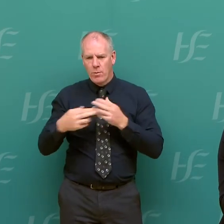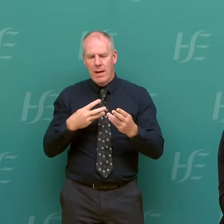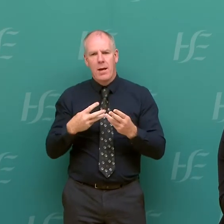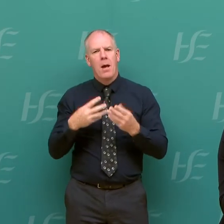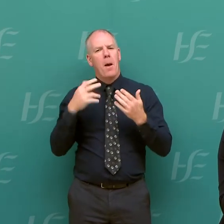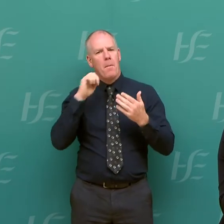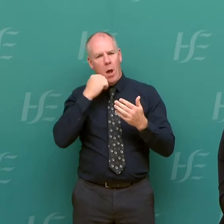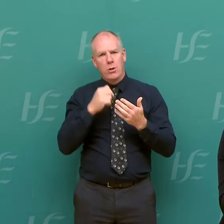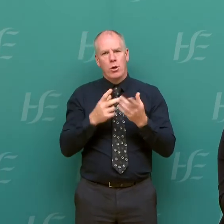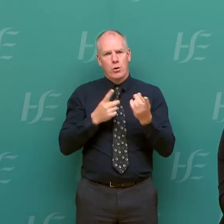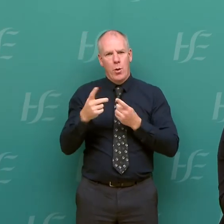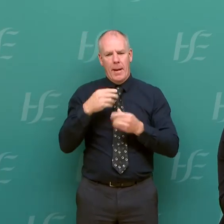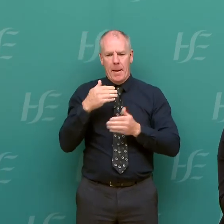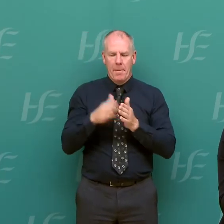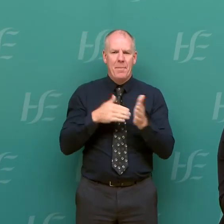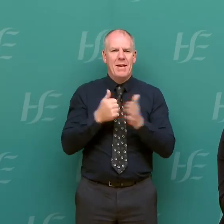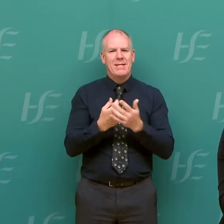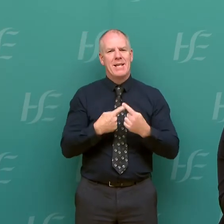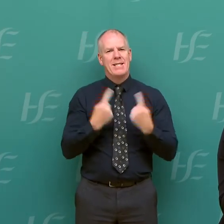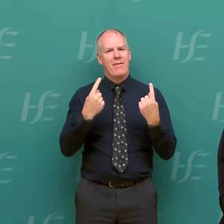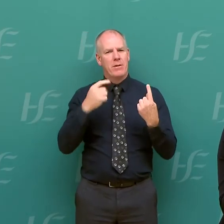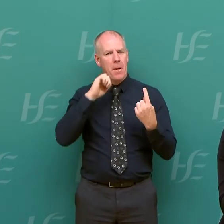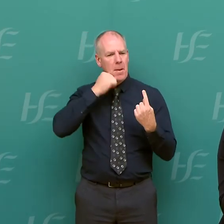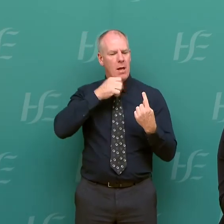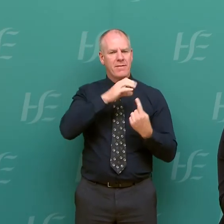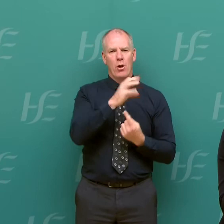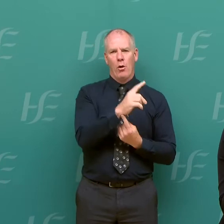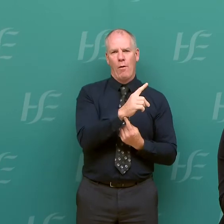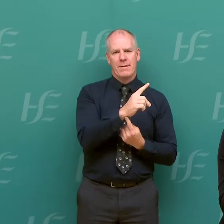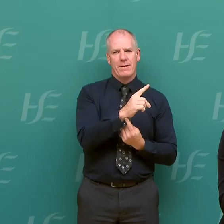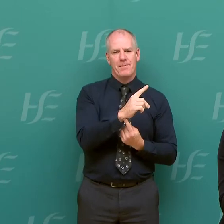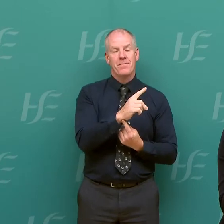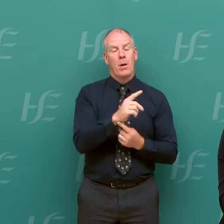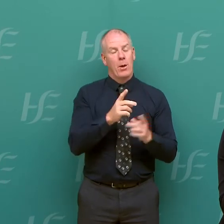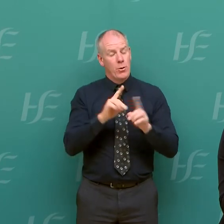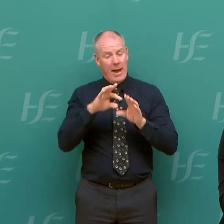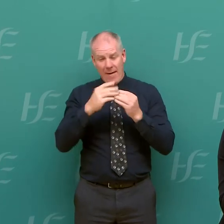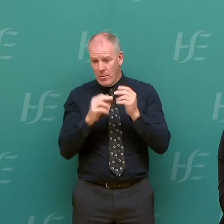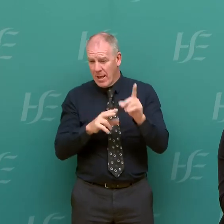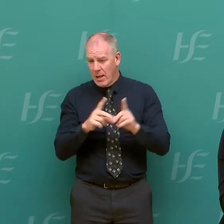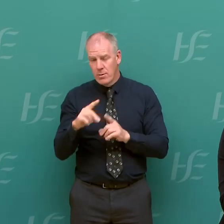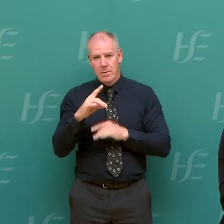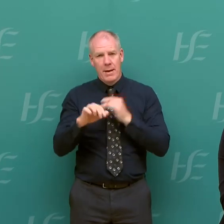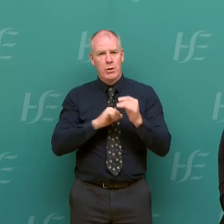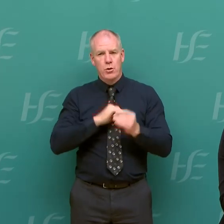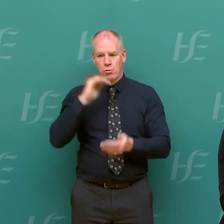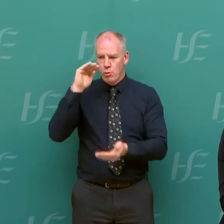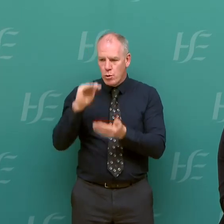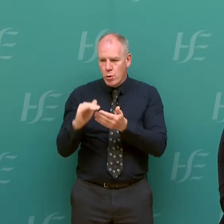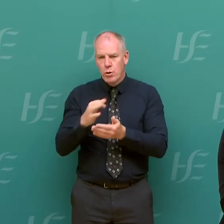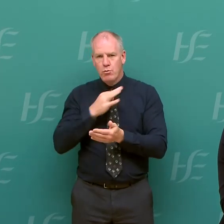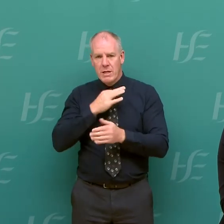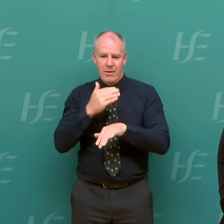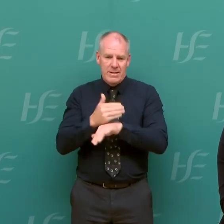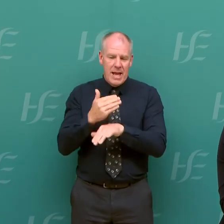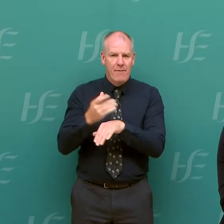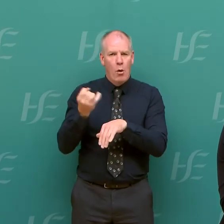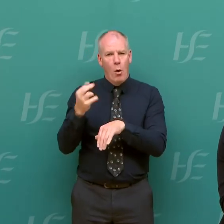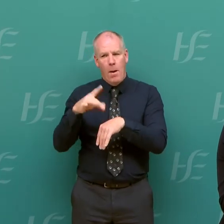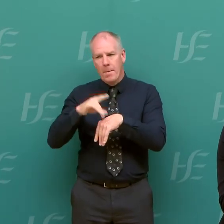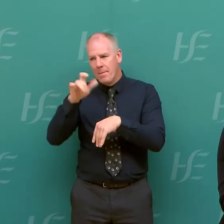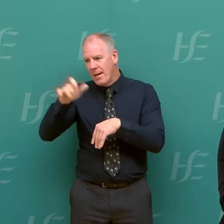through our emergency departments because of COVID. So clearly we are doing everything we can to ensure that we reduce any risk to staff and